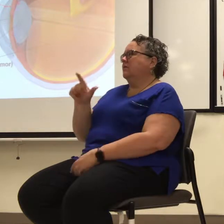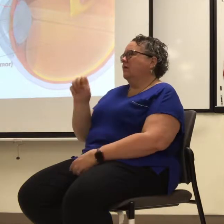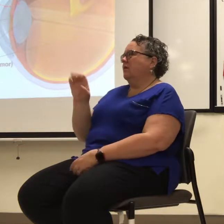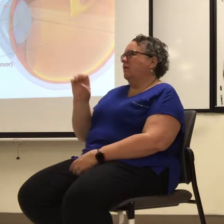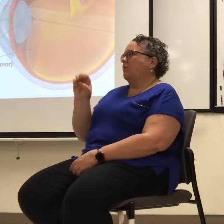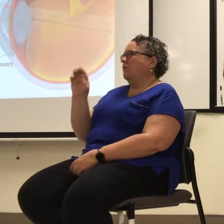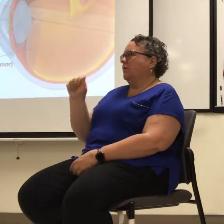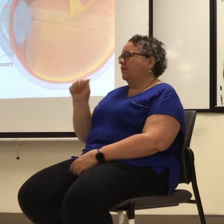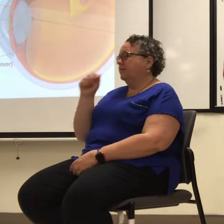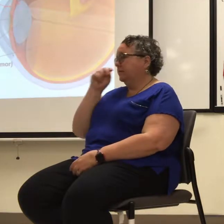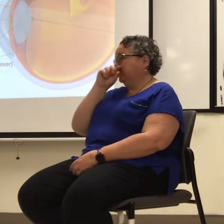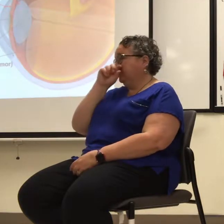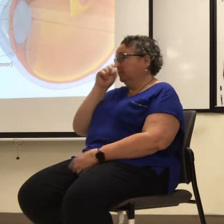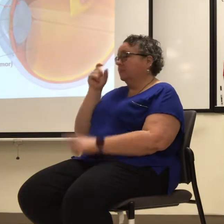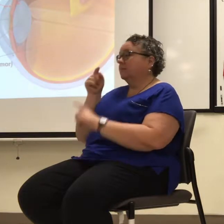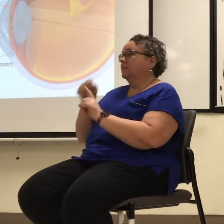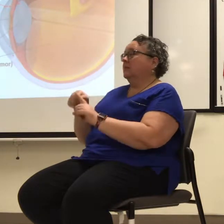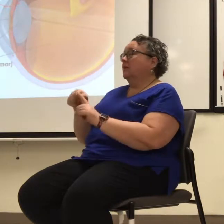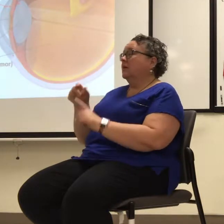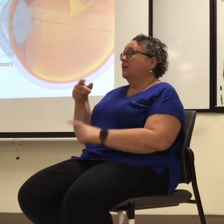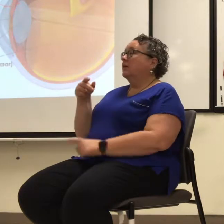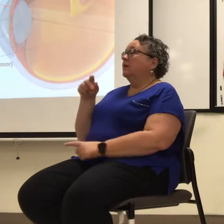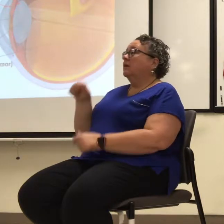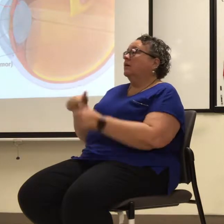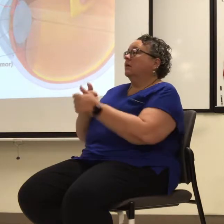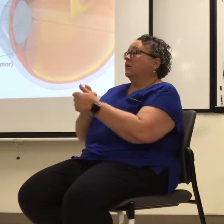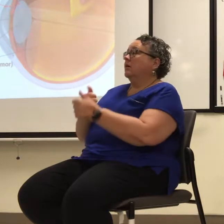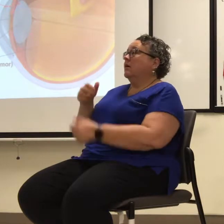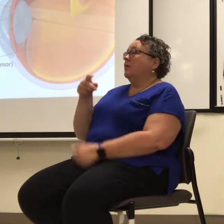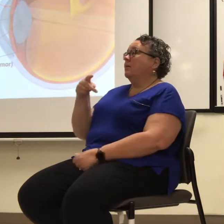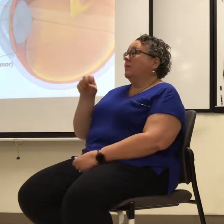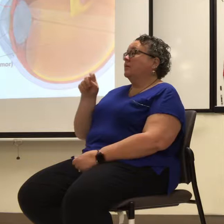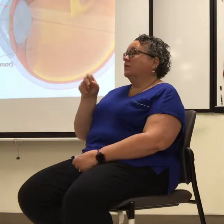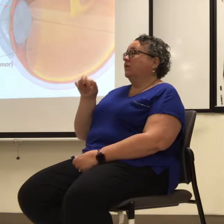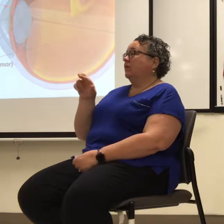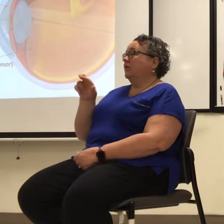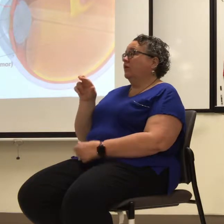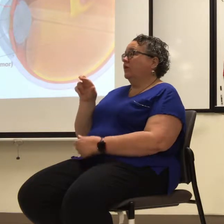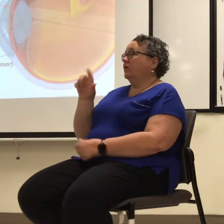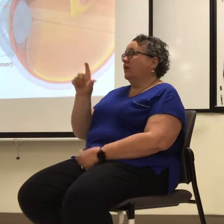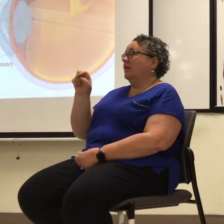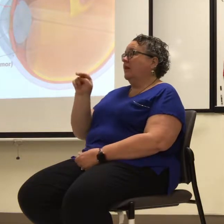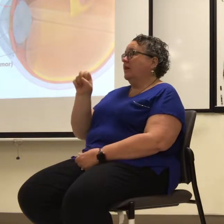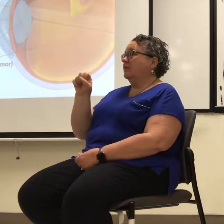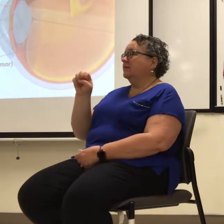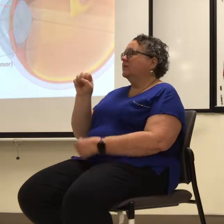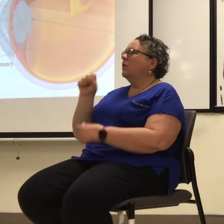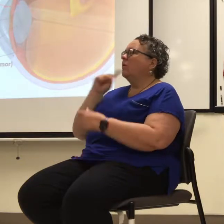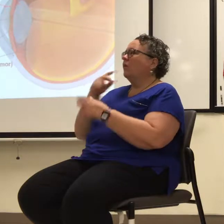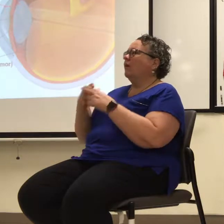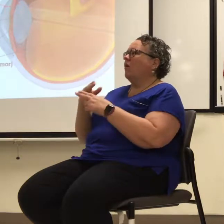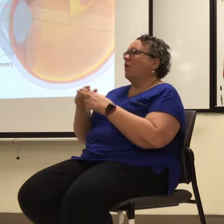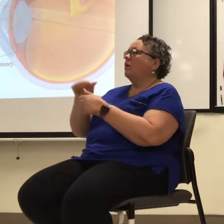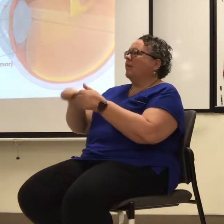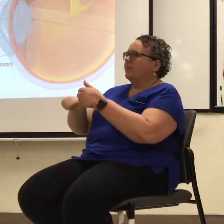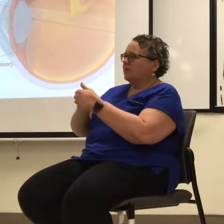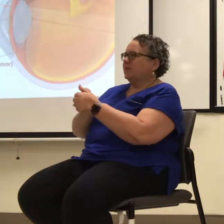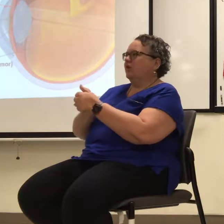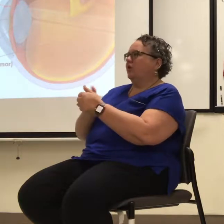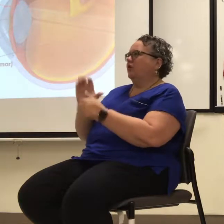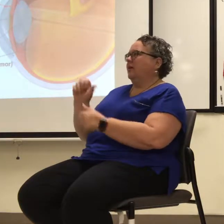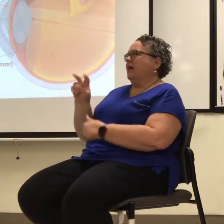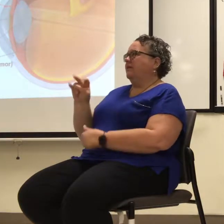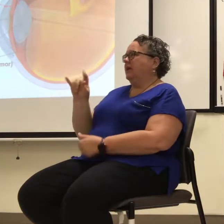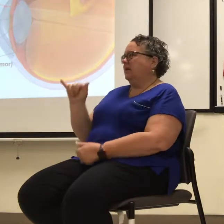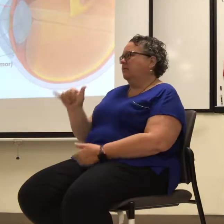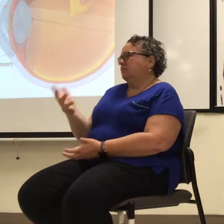Well, anyways, posterior to the lens, we call that posterior cavity. Okay.